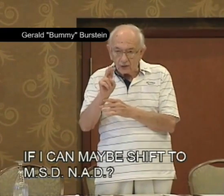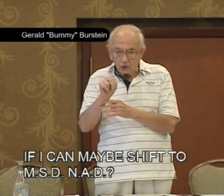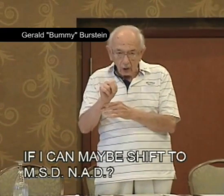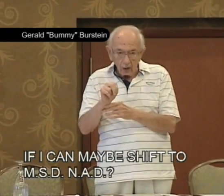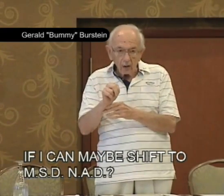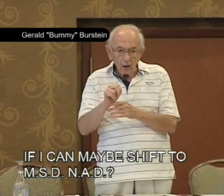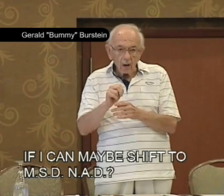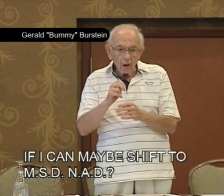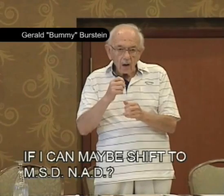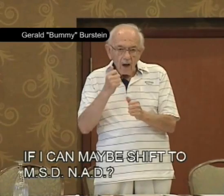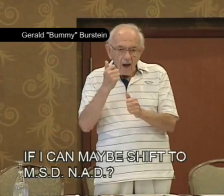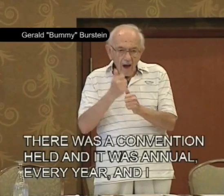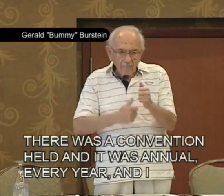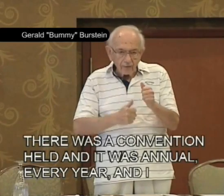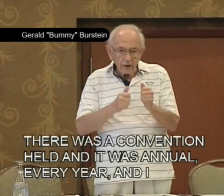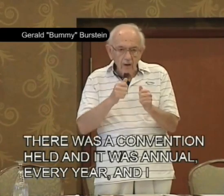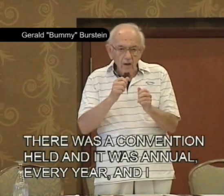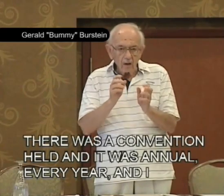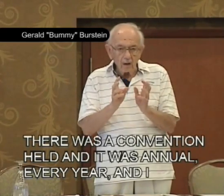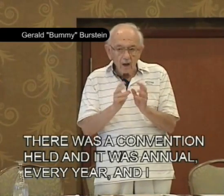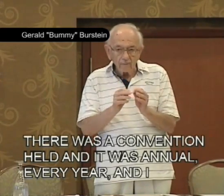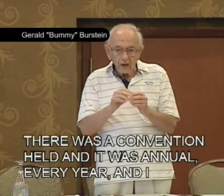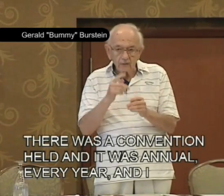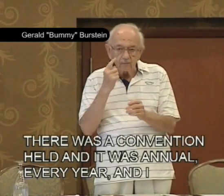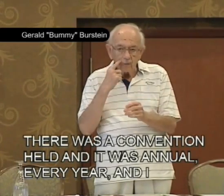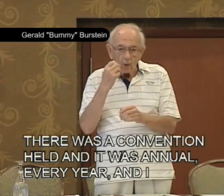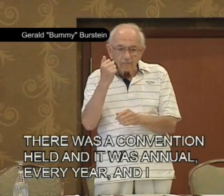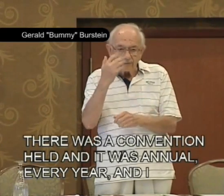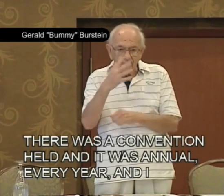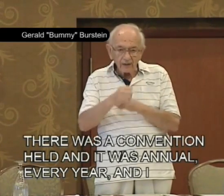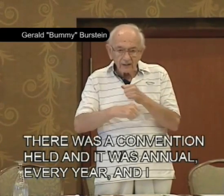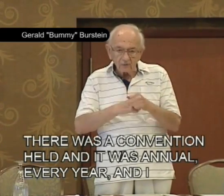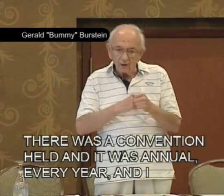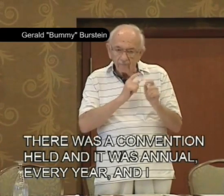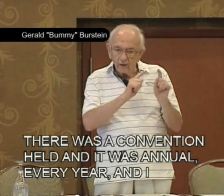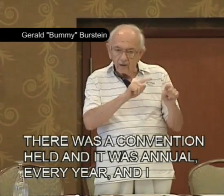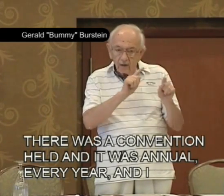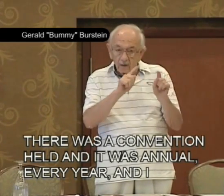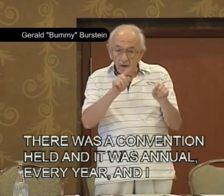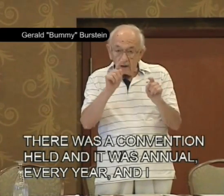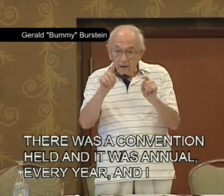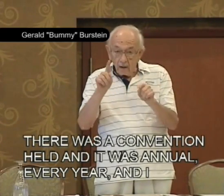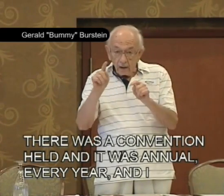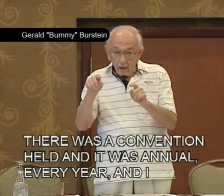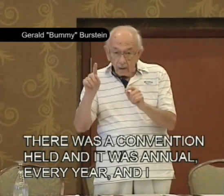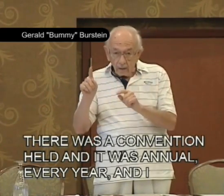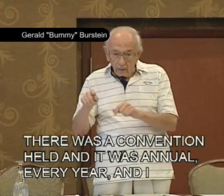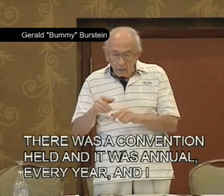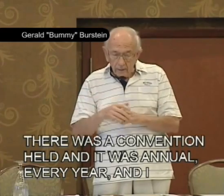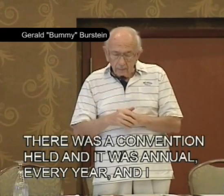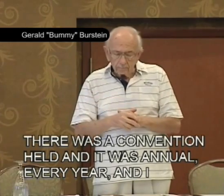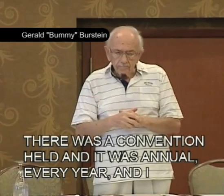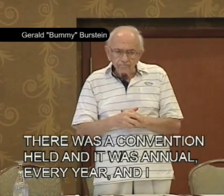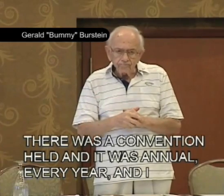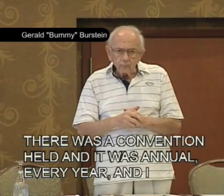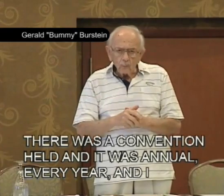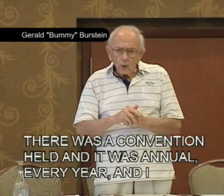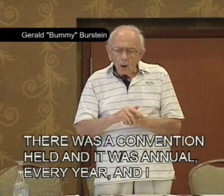there was a convention held and it was annual every year and I attended all of the